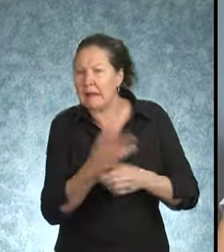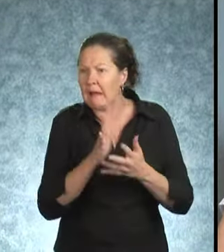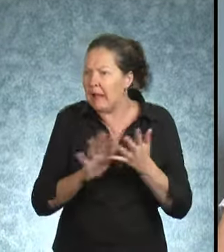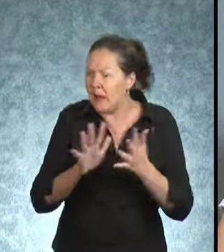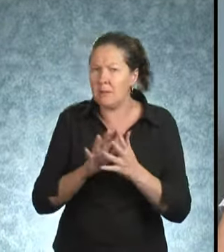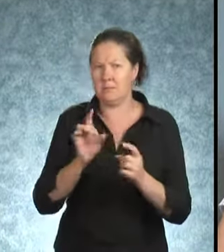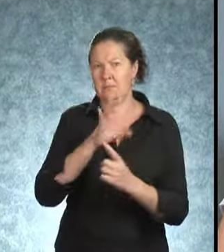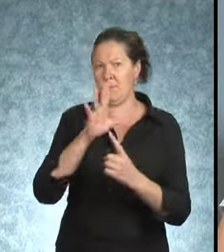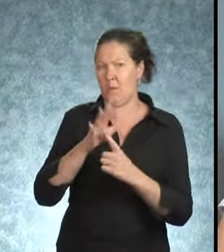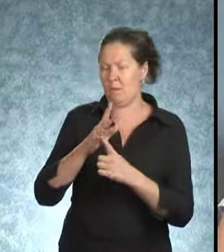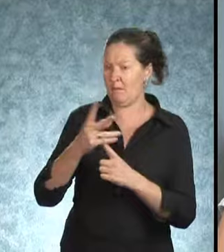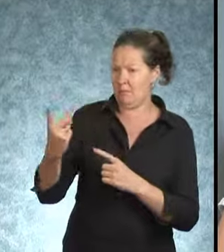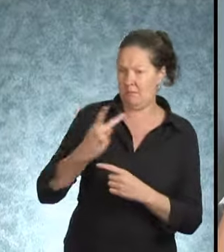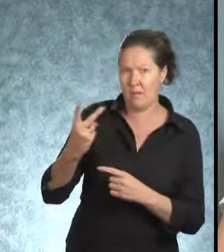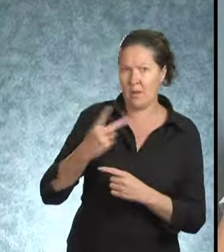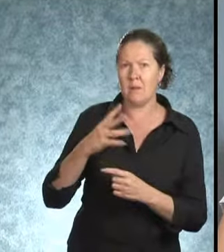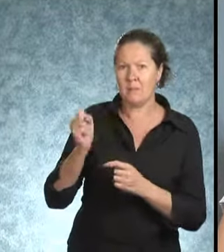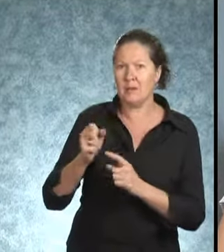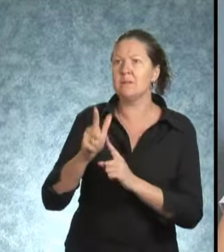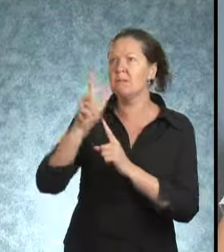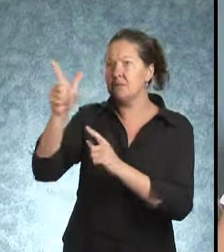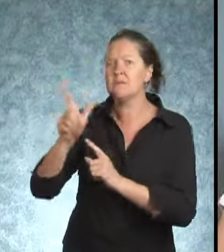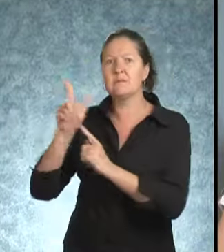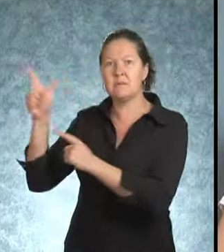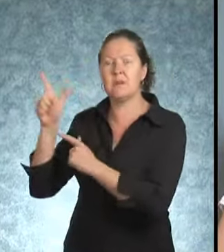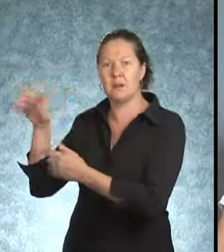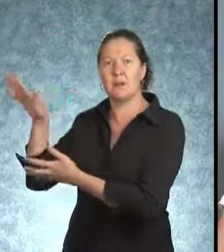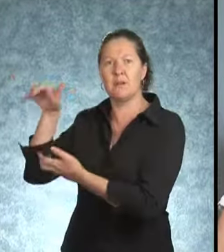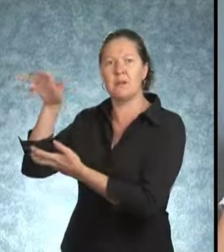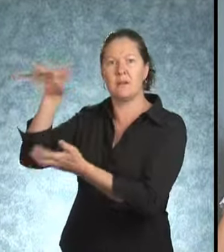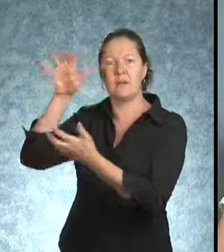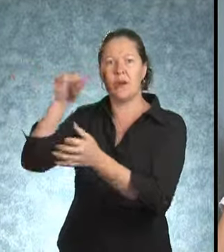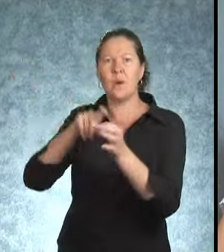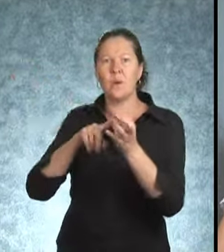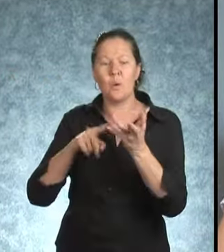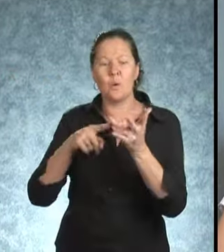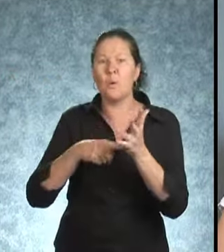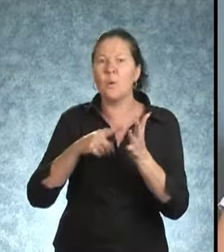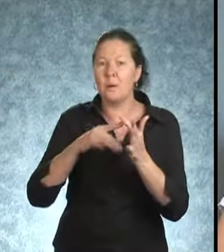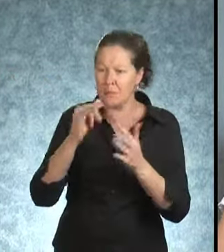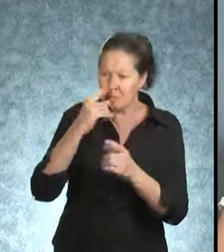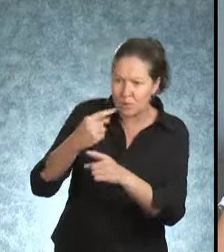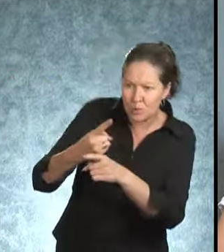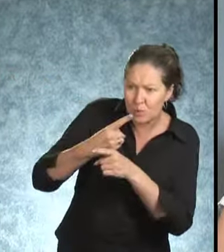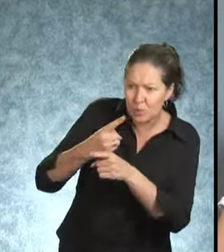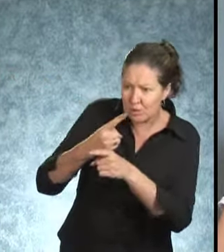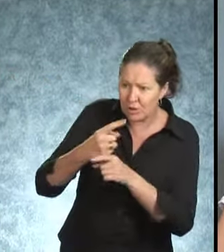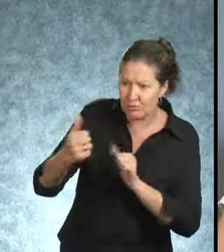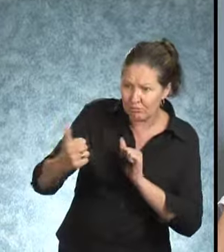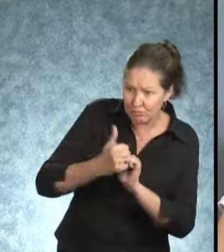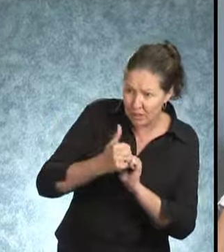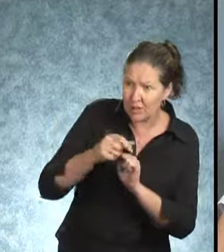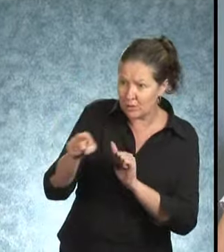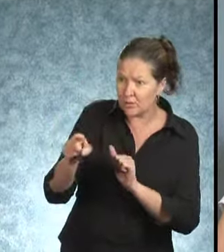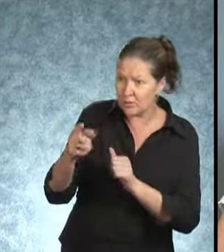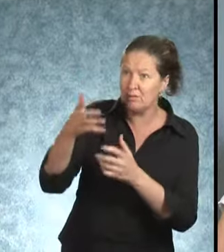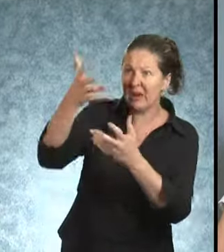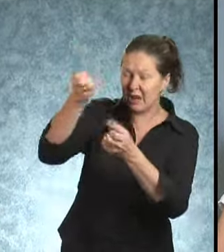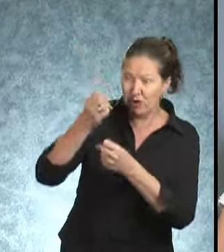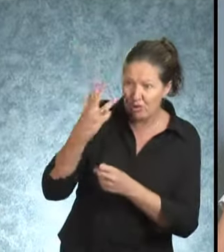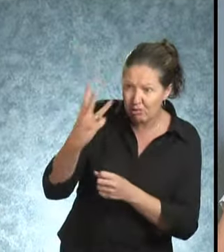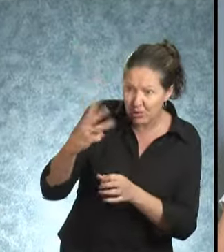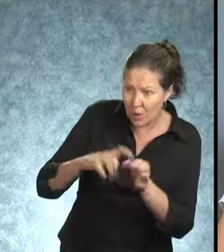it's very important for both parties to actually go and get some outside quotes. So what you can maybe do is to talk with your neighbour and agree that each party